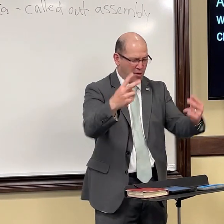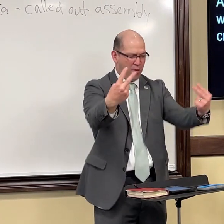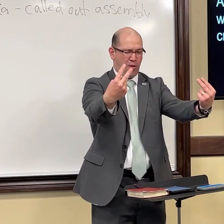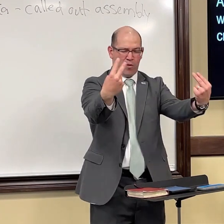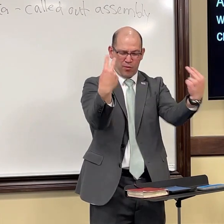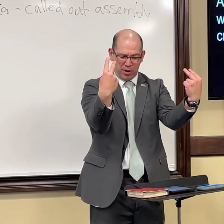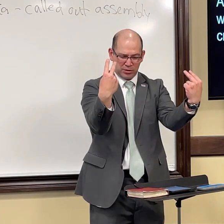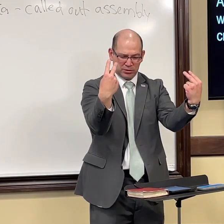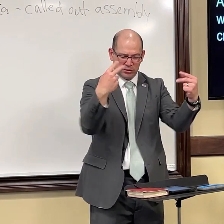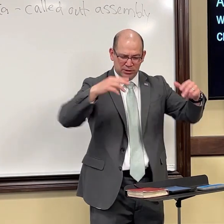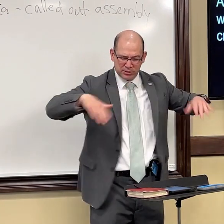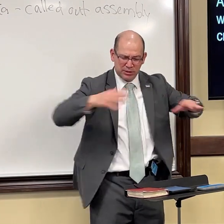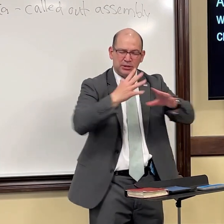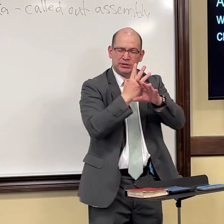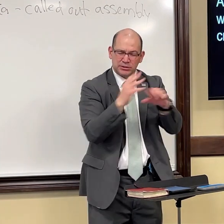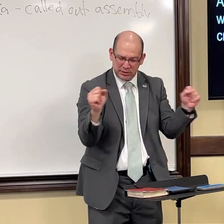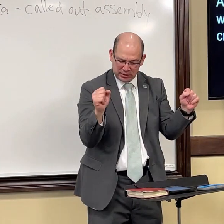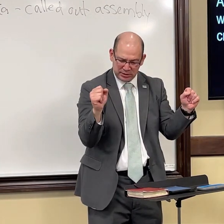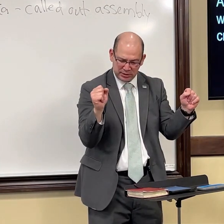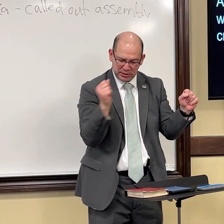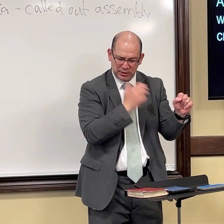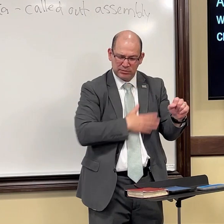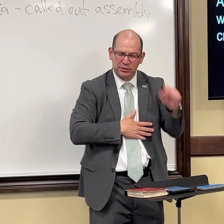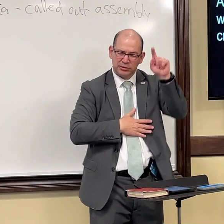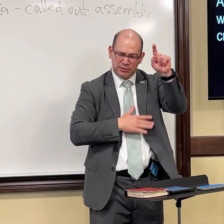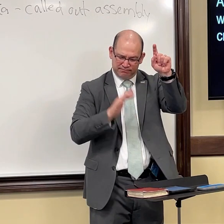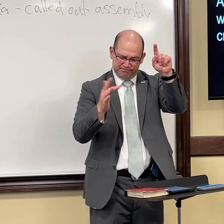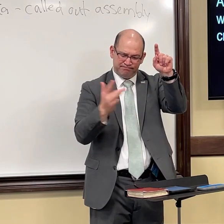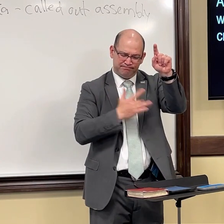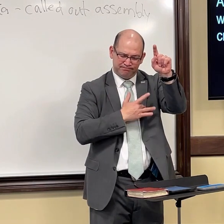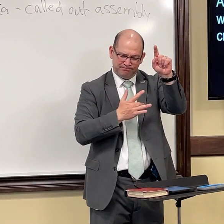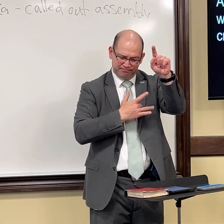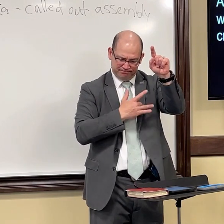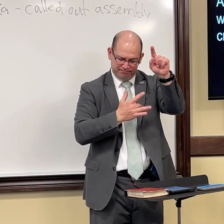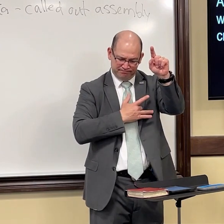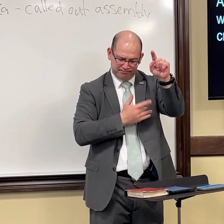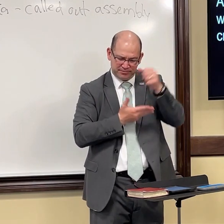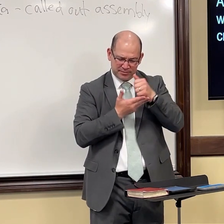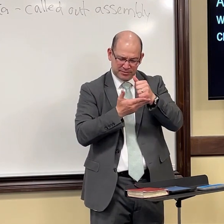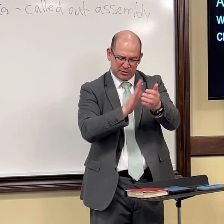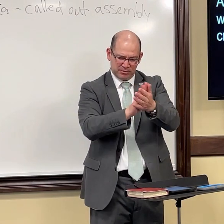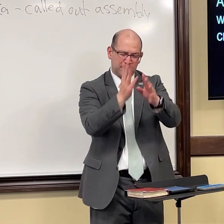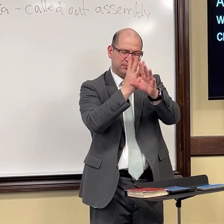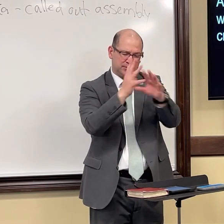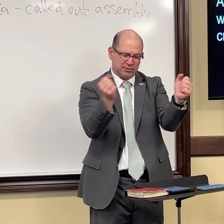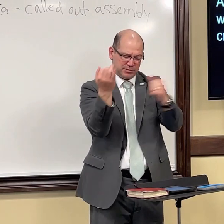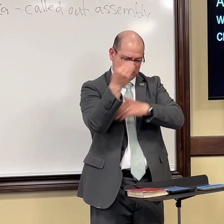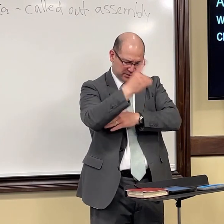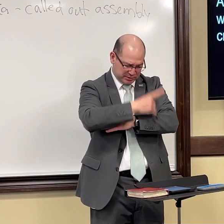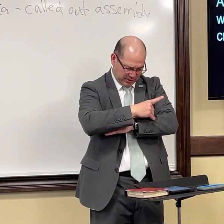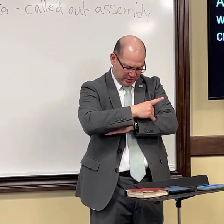If there's any person here, or anyone who's watching who is not yet saved, please, I pray you'd work in their hearts and help them to get saved